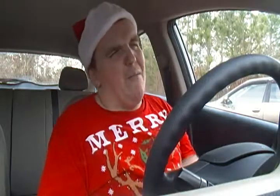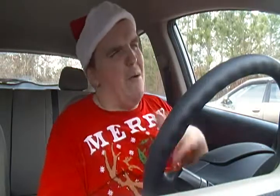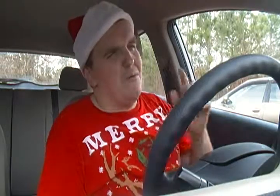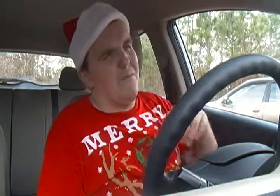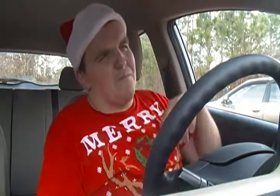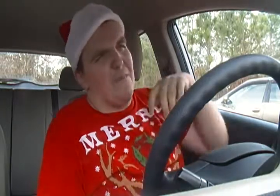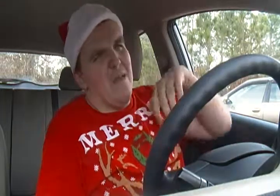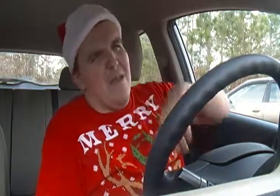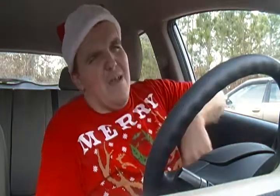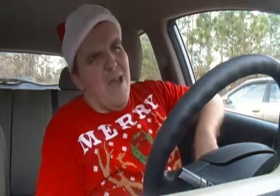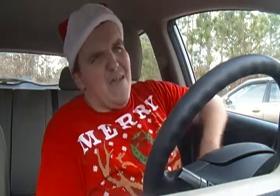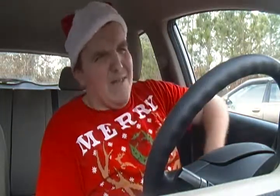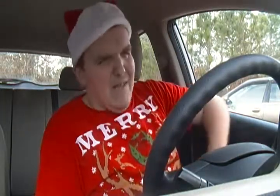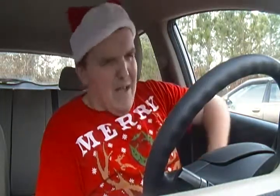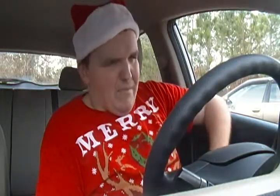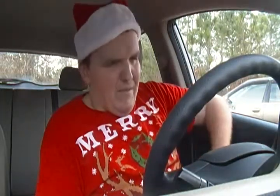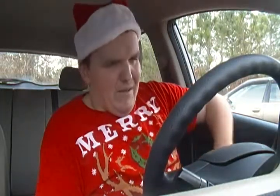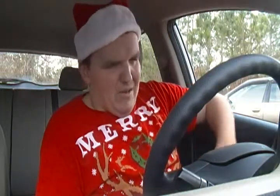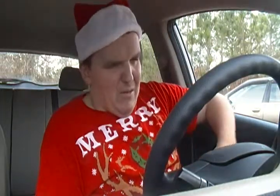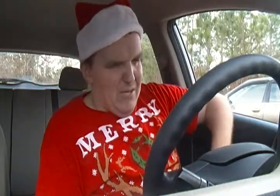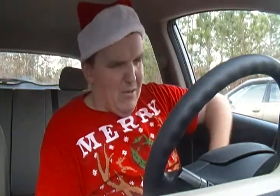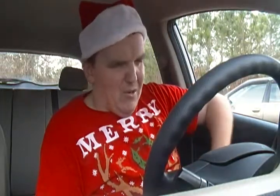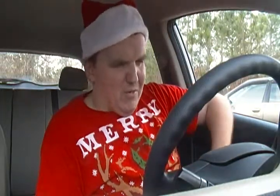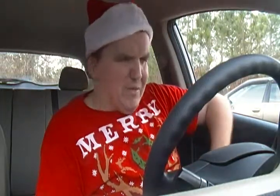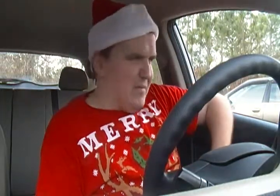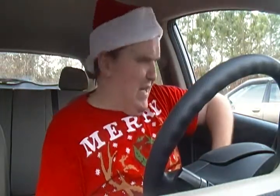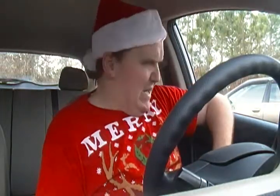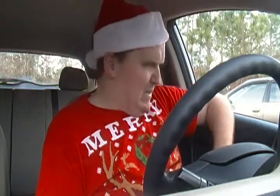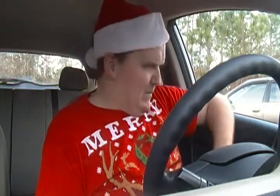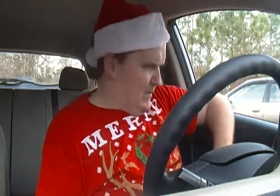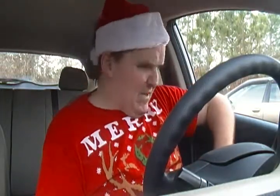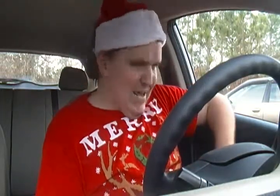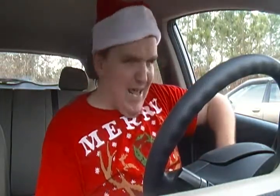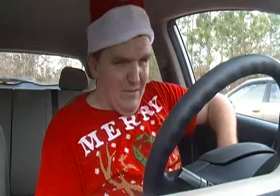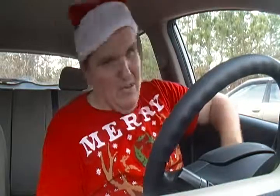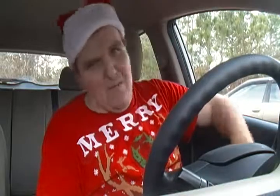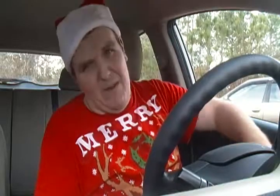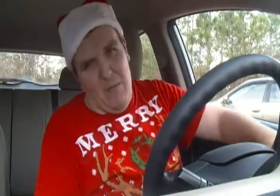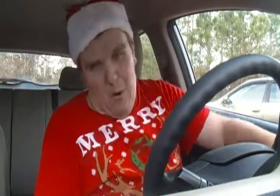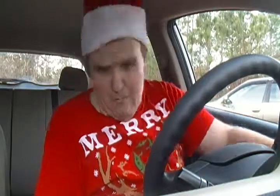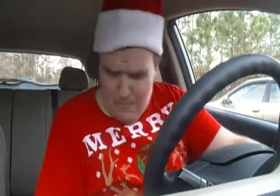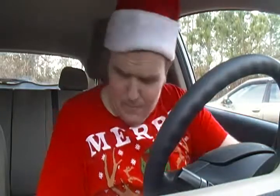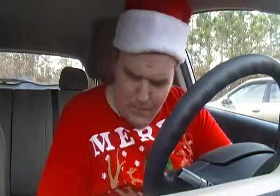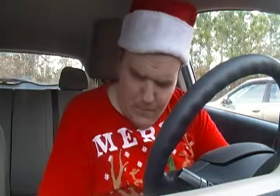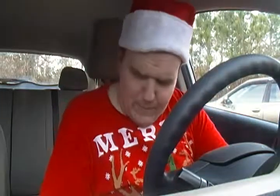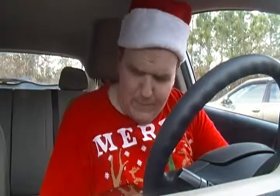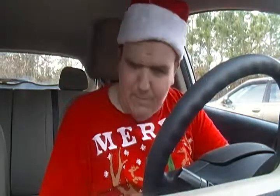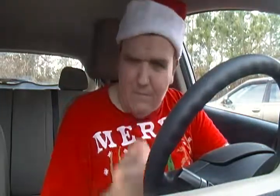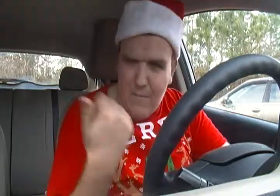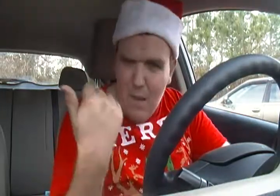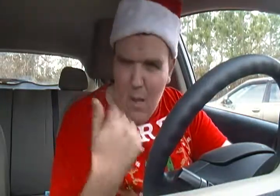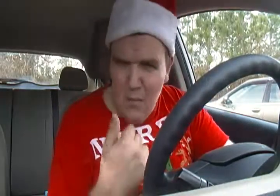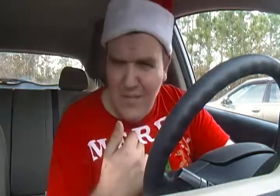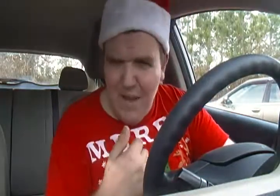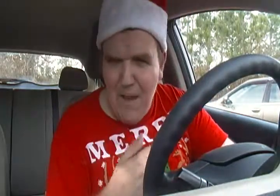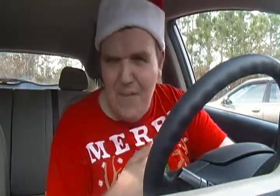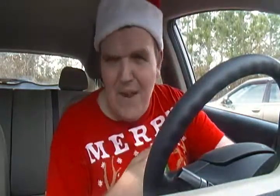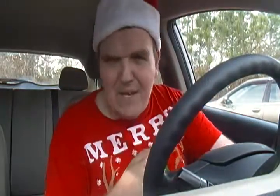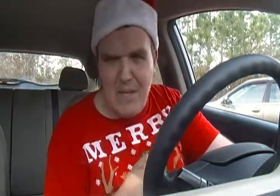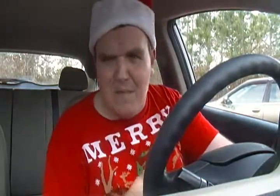almost yeah that's life the weather's always next christmas the dad looks over at the wall what's that behind the desk